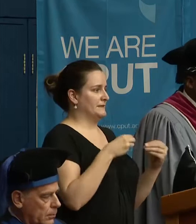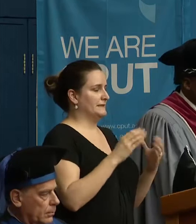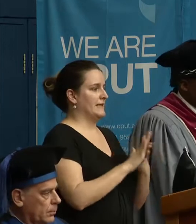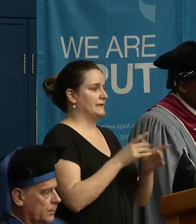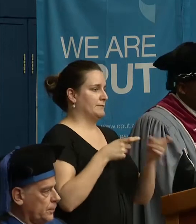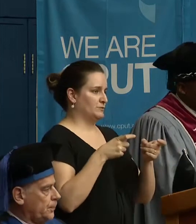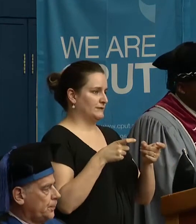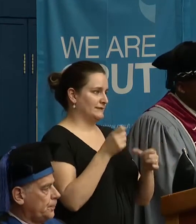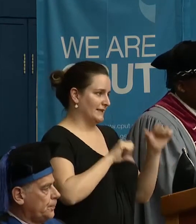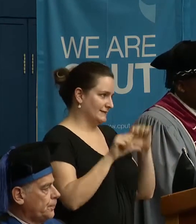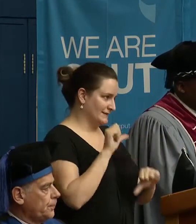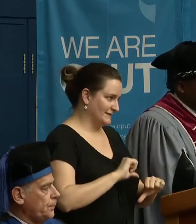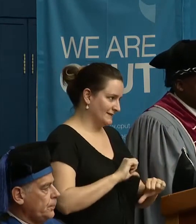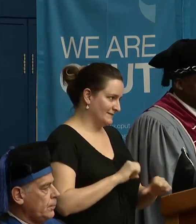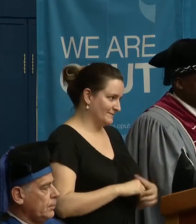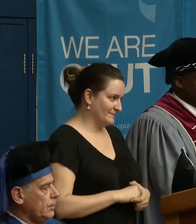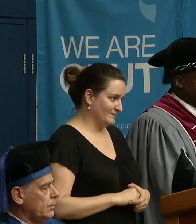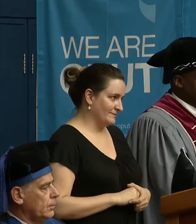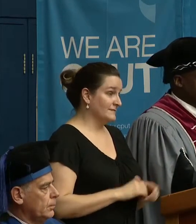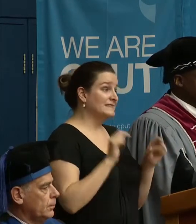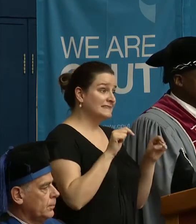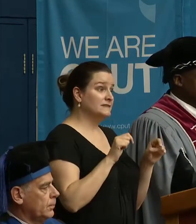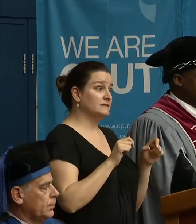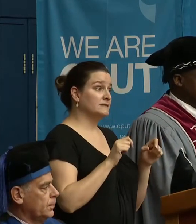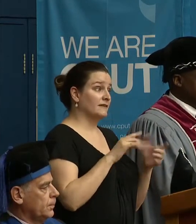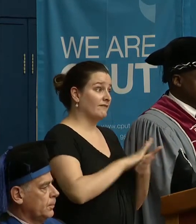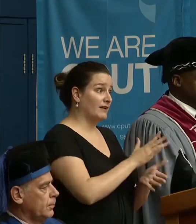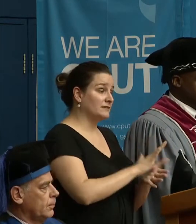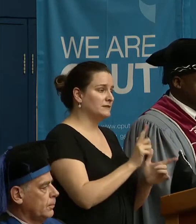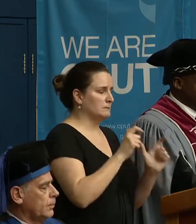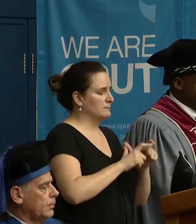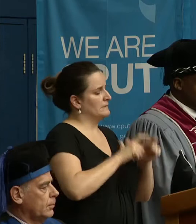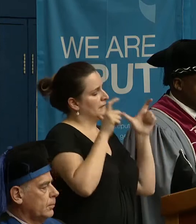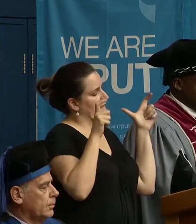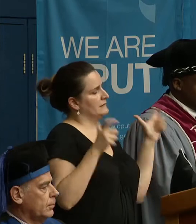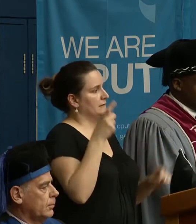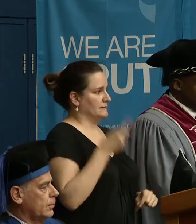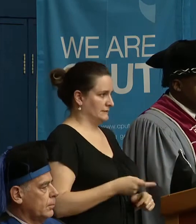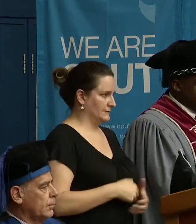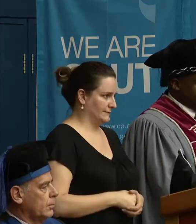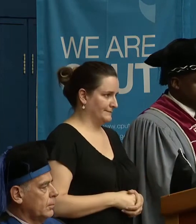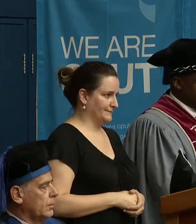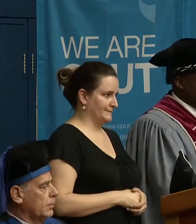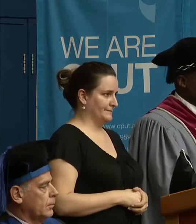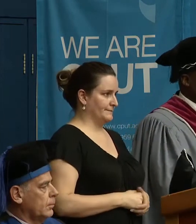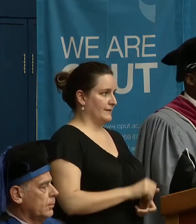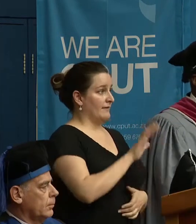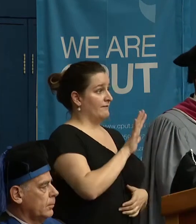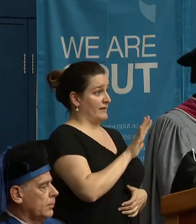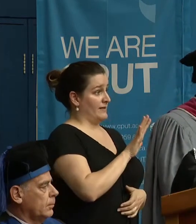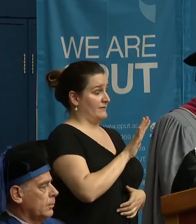Management Sciences, by far the largest faculty in the institution. 5